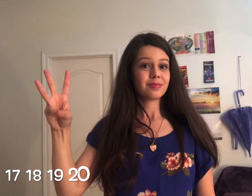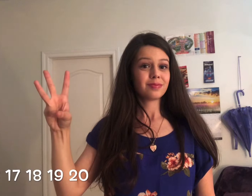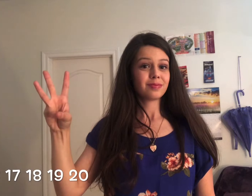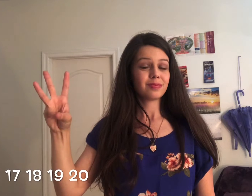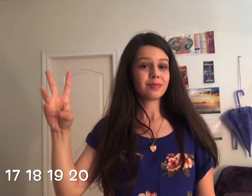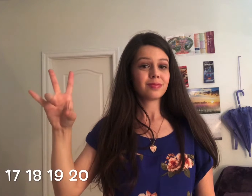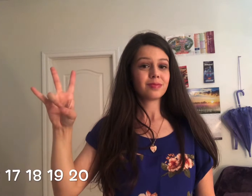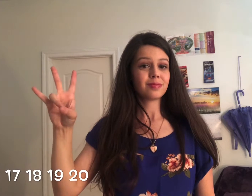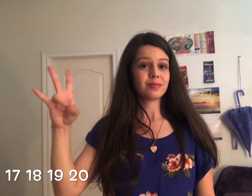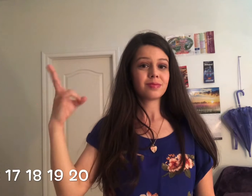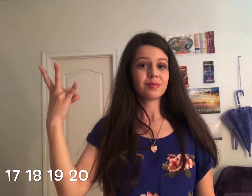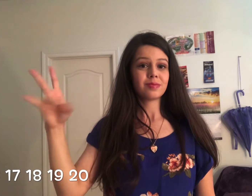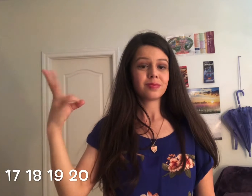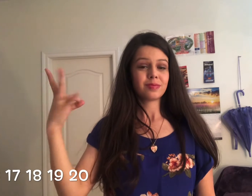16, 17,